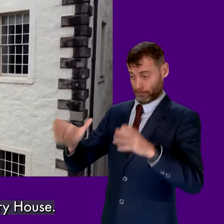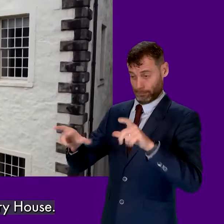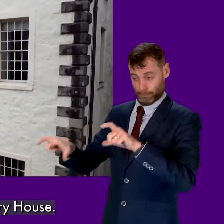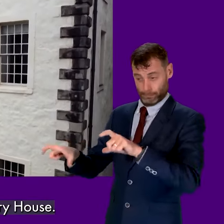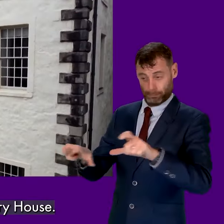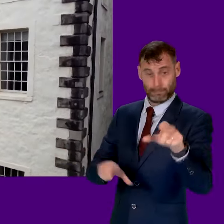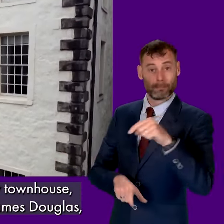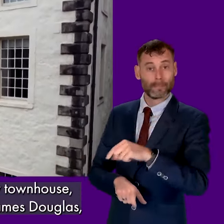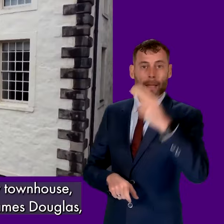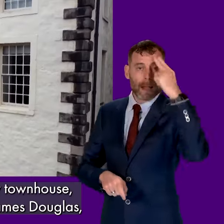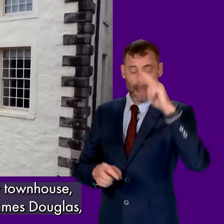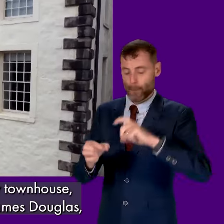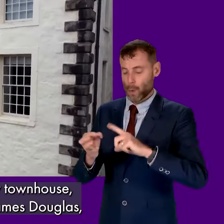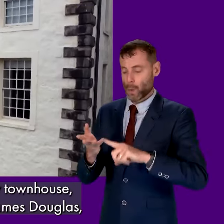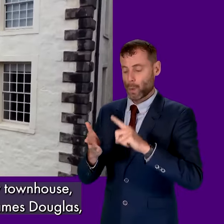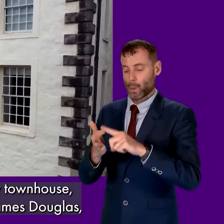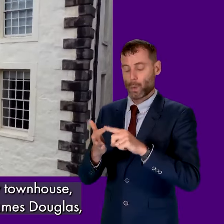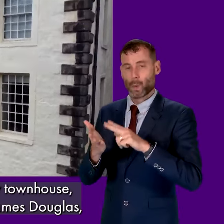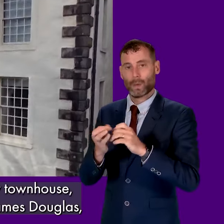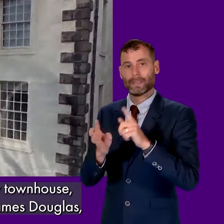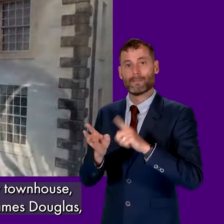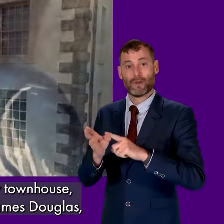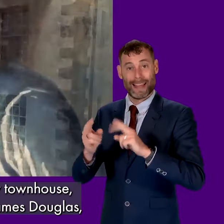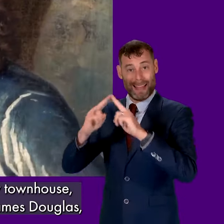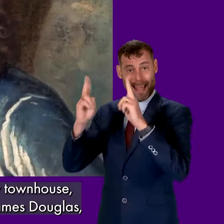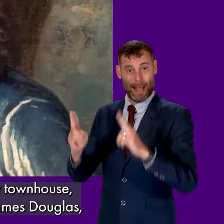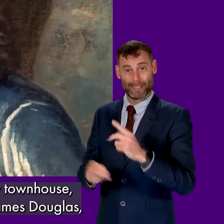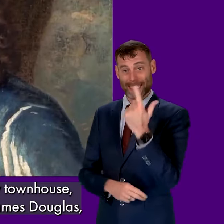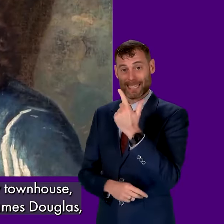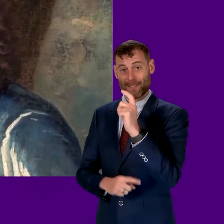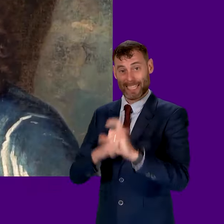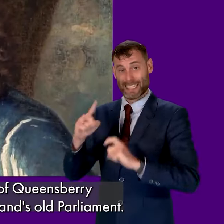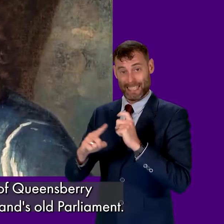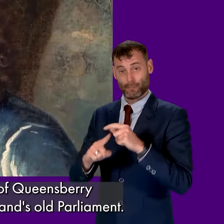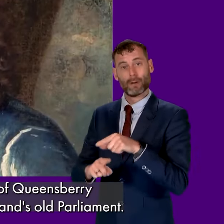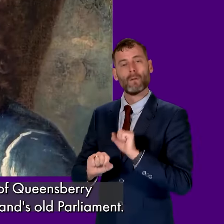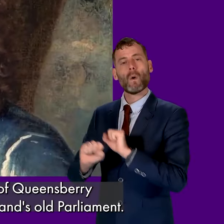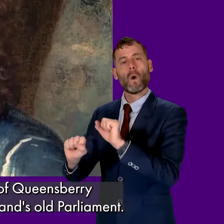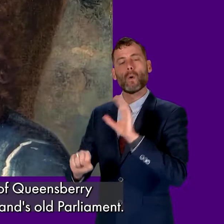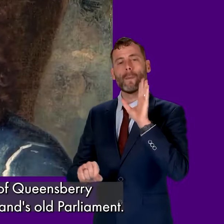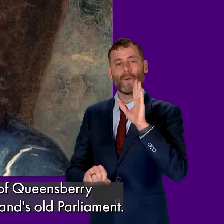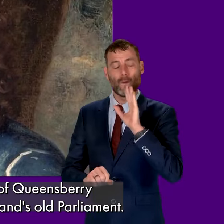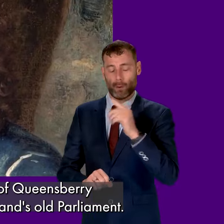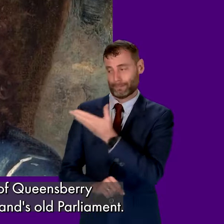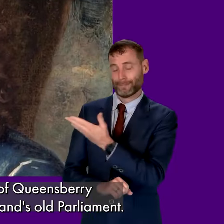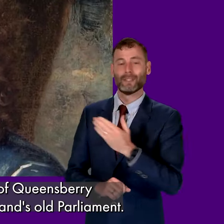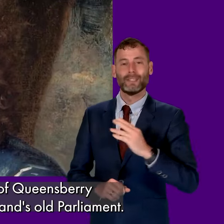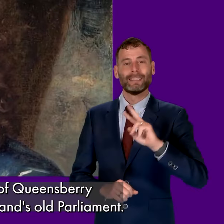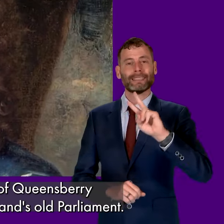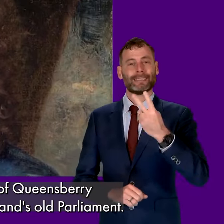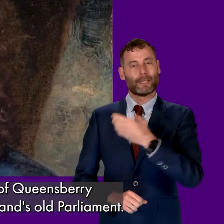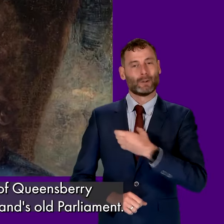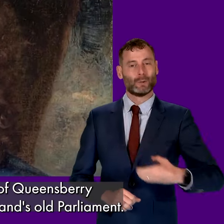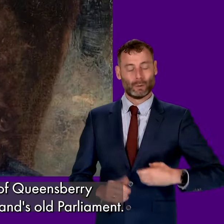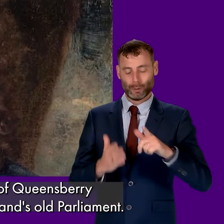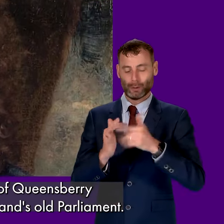House, a 17th century townhouse once home to James Douglas, the second Duke of Queensberry, and member of